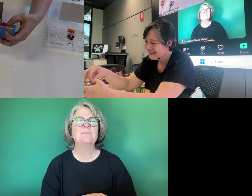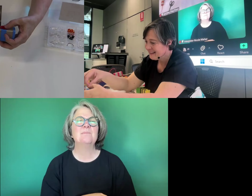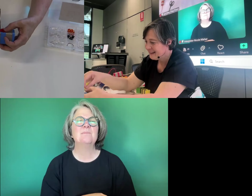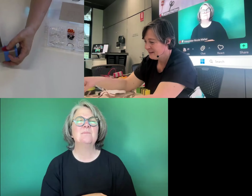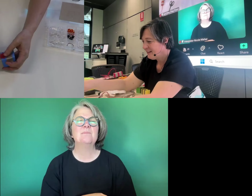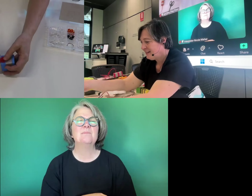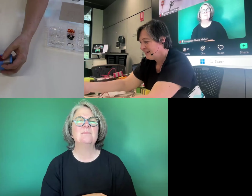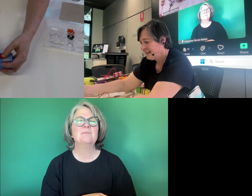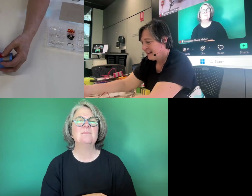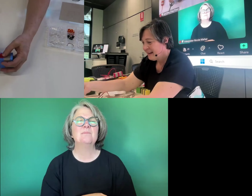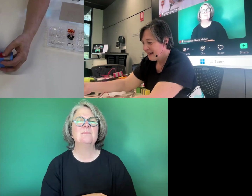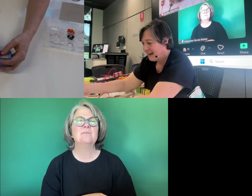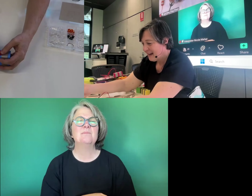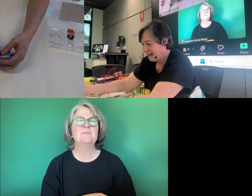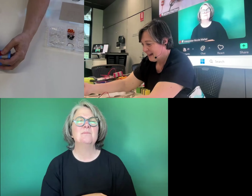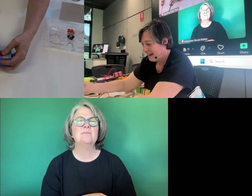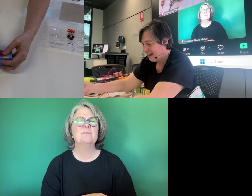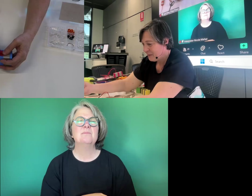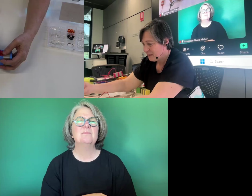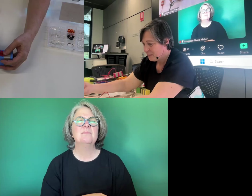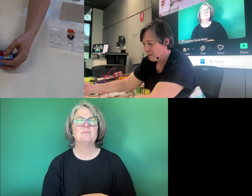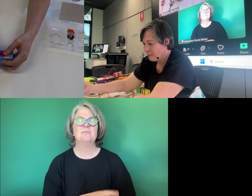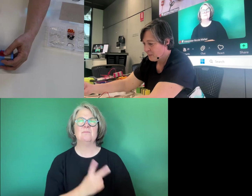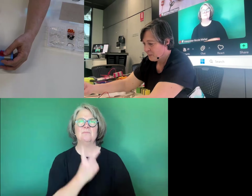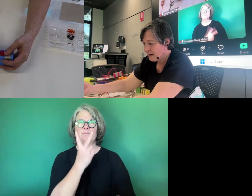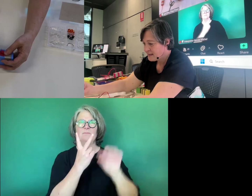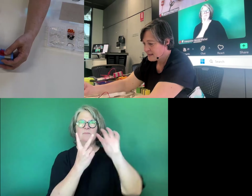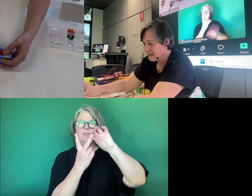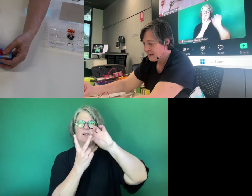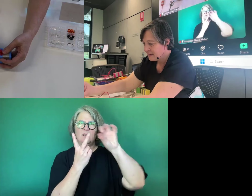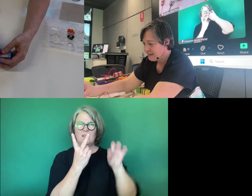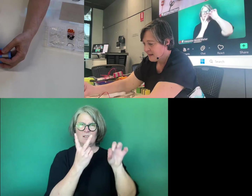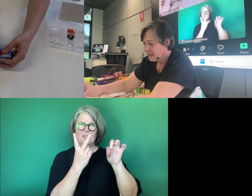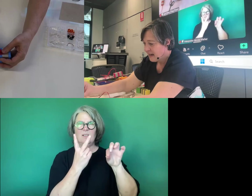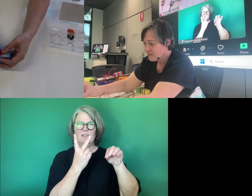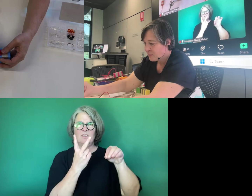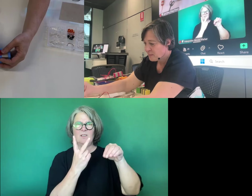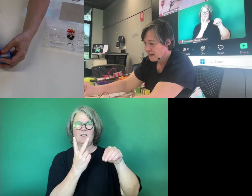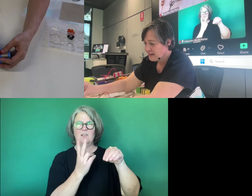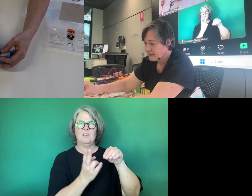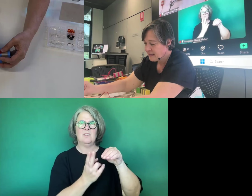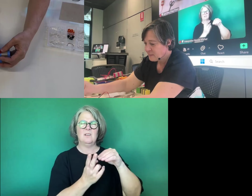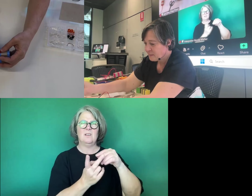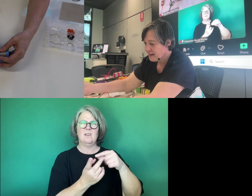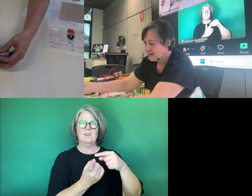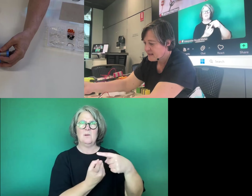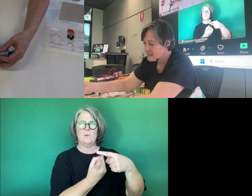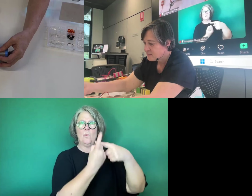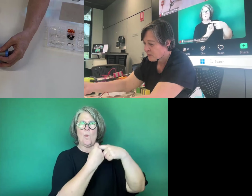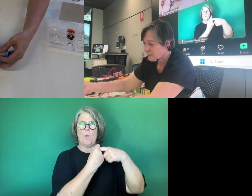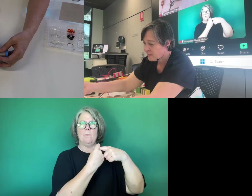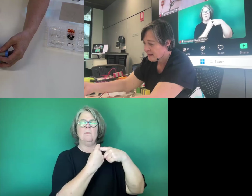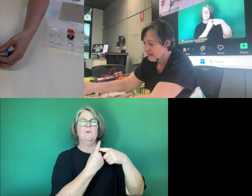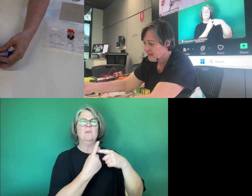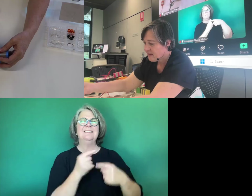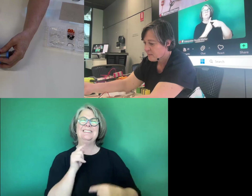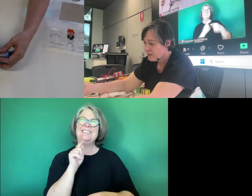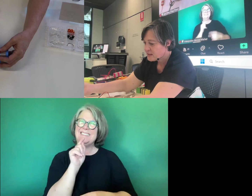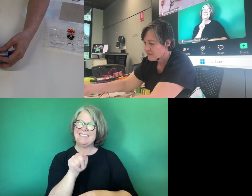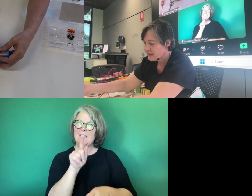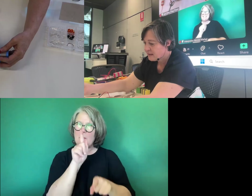Okay, here we go. And we pop the wire down. You have to pop it underneath the blade. This is